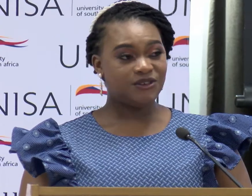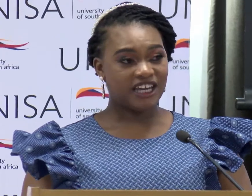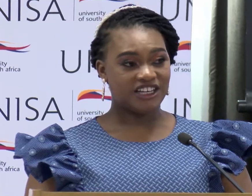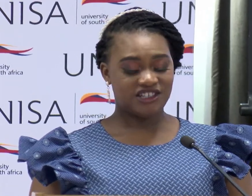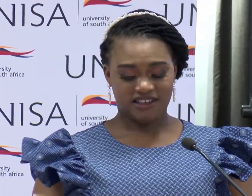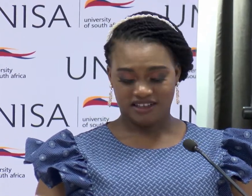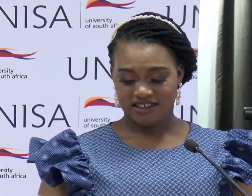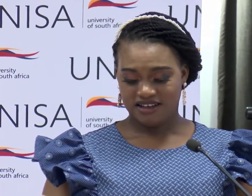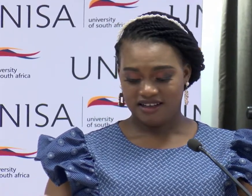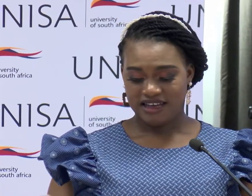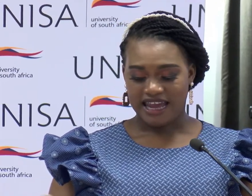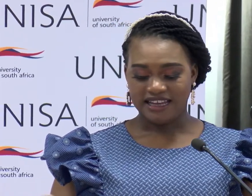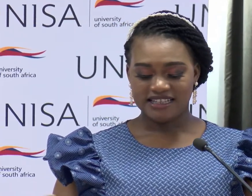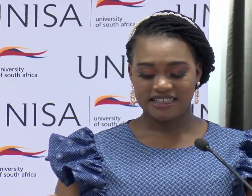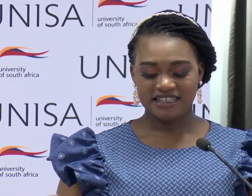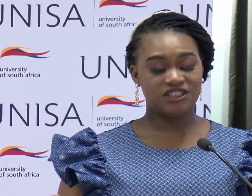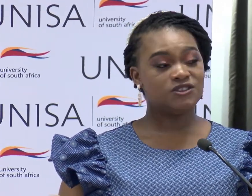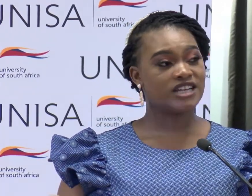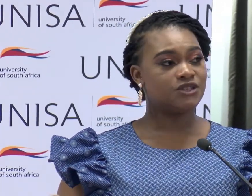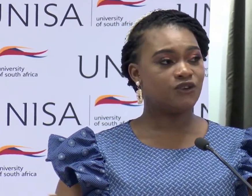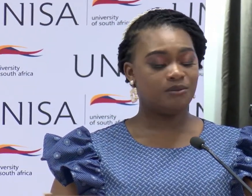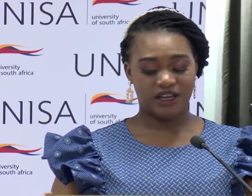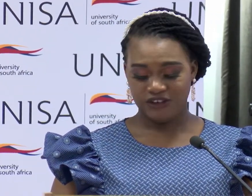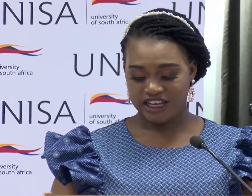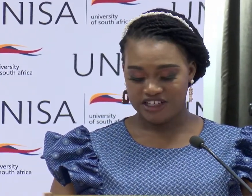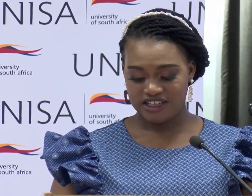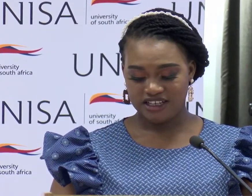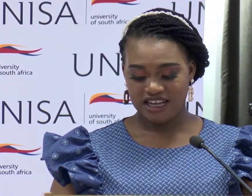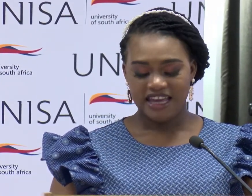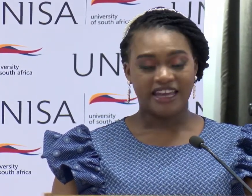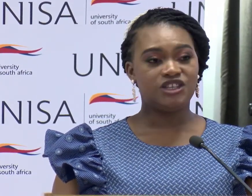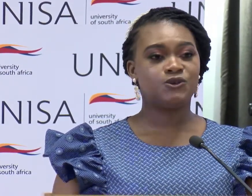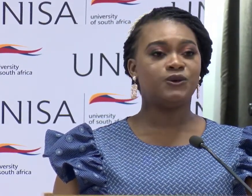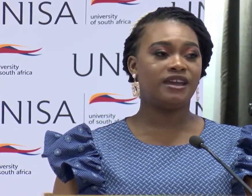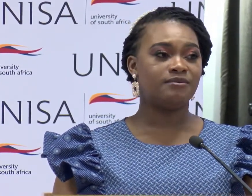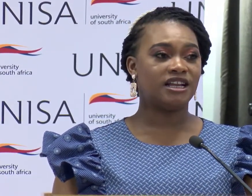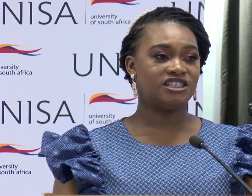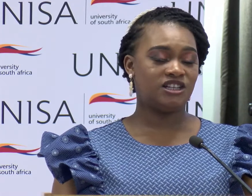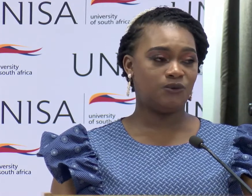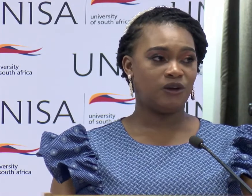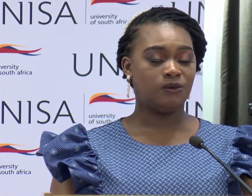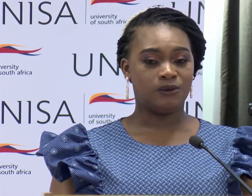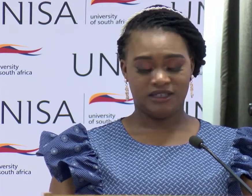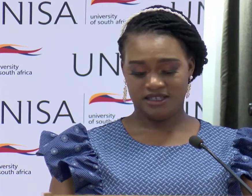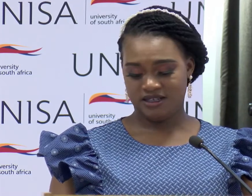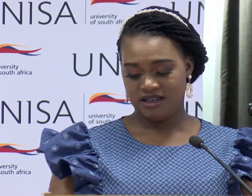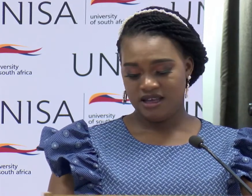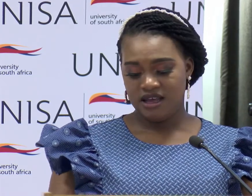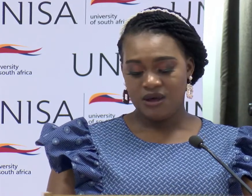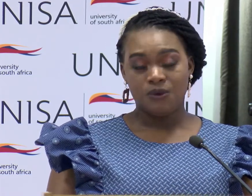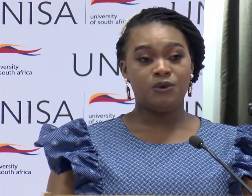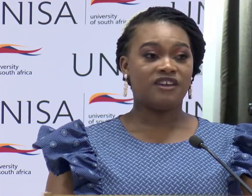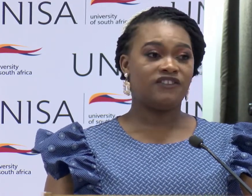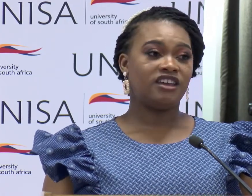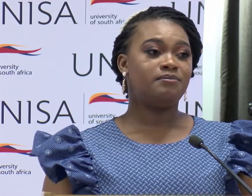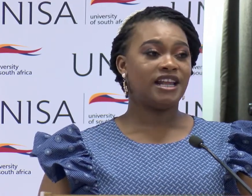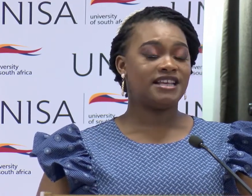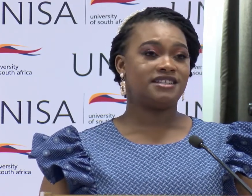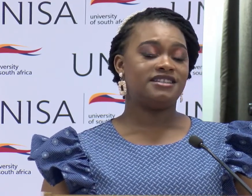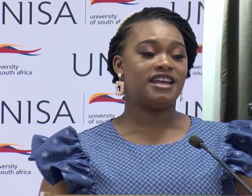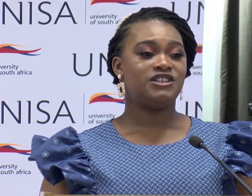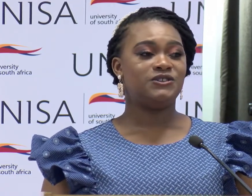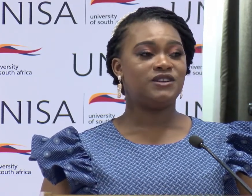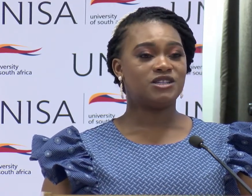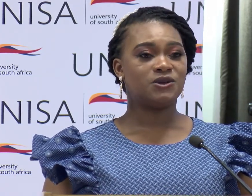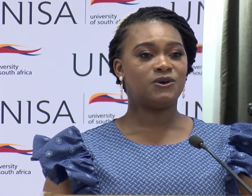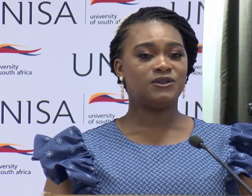multilingual education, a necessity to transform education into a multilingual world. We are very